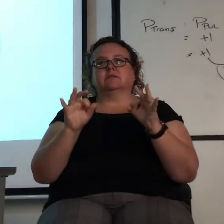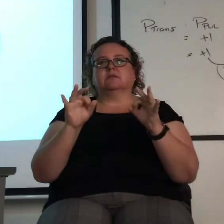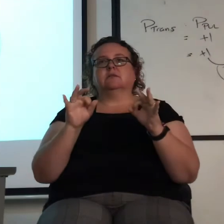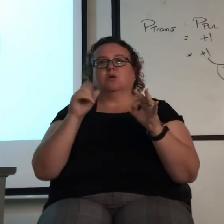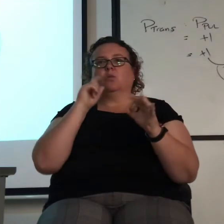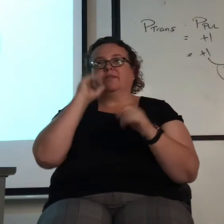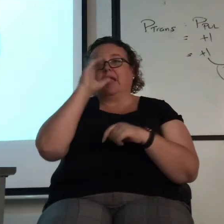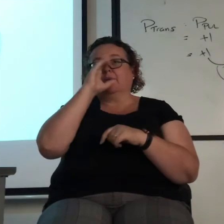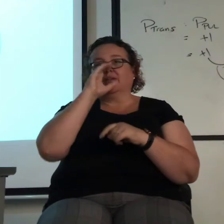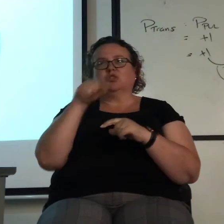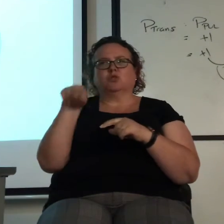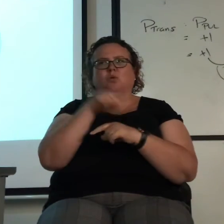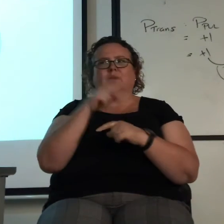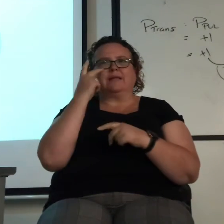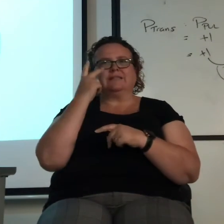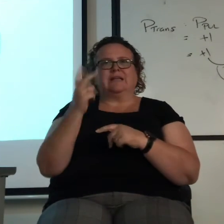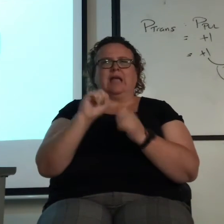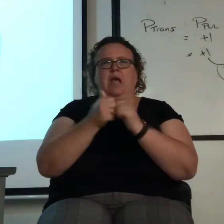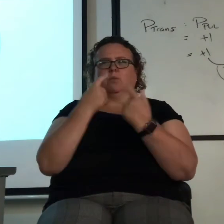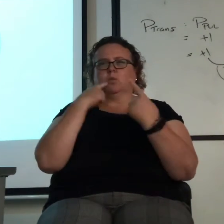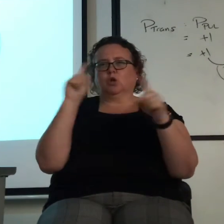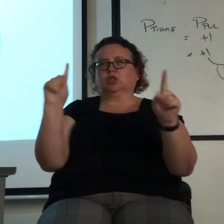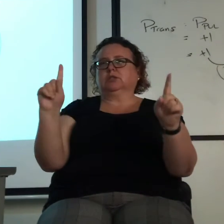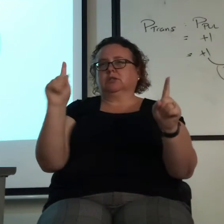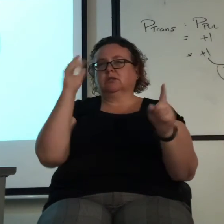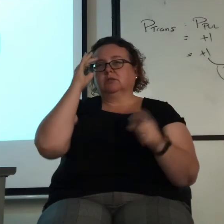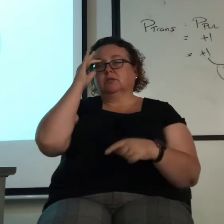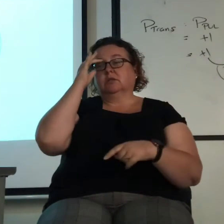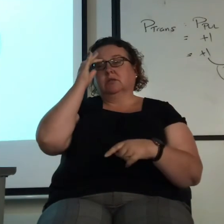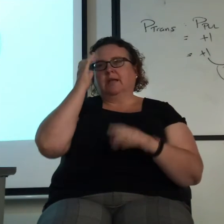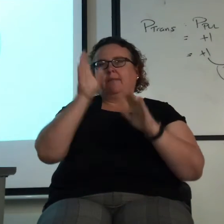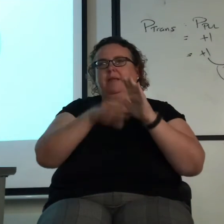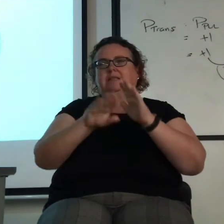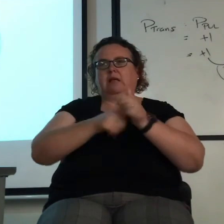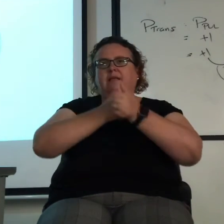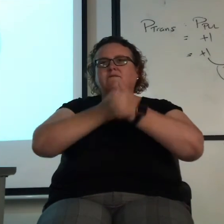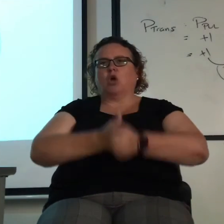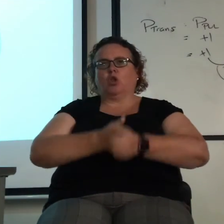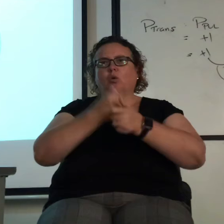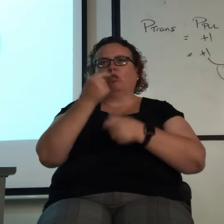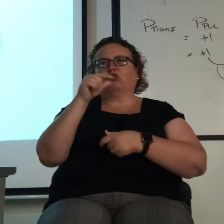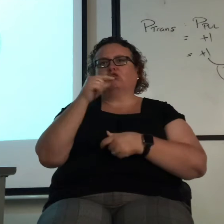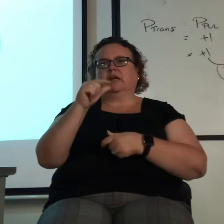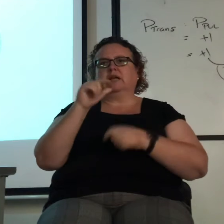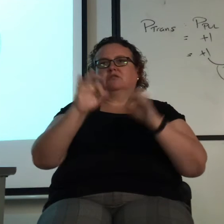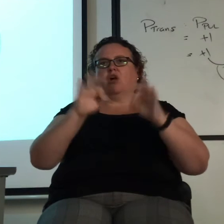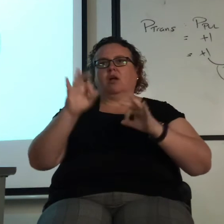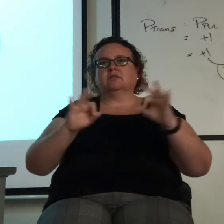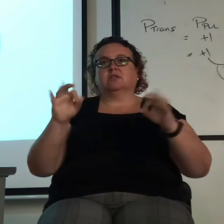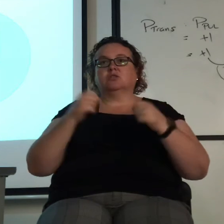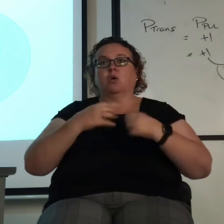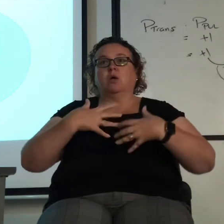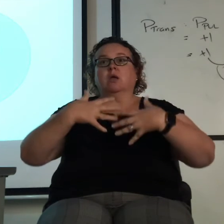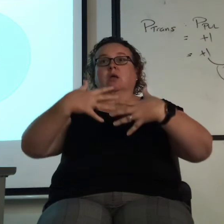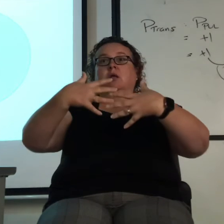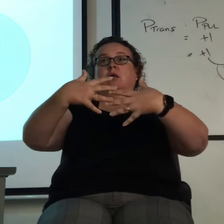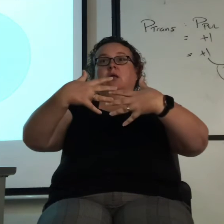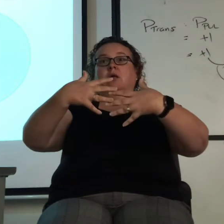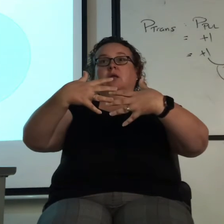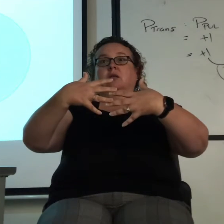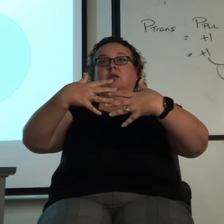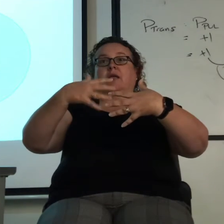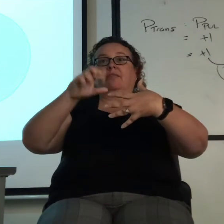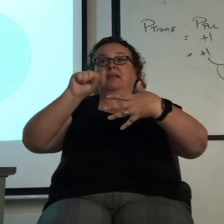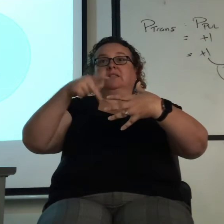with the animation so you can kind of see how it works. Basically follow the green dot. All right, so take a breath in.